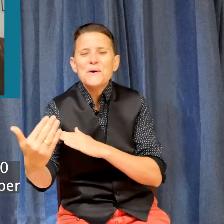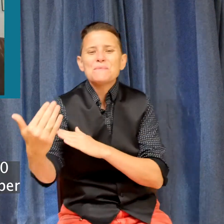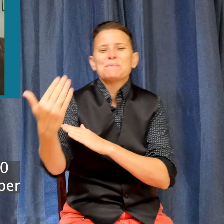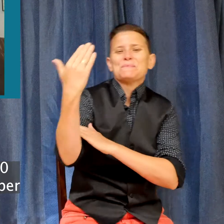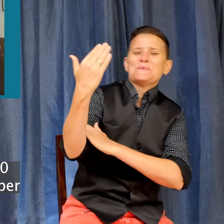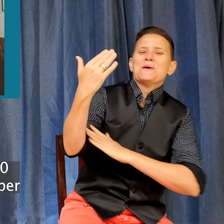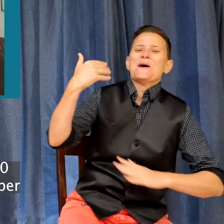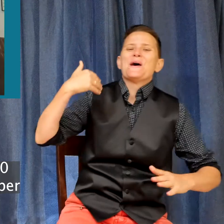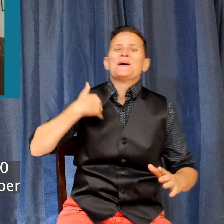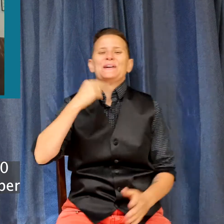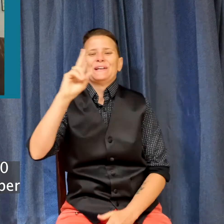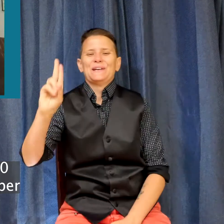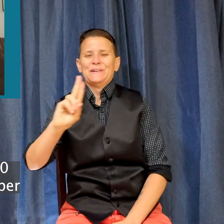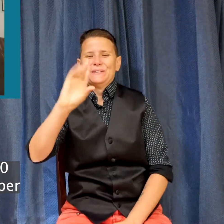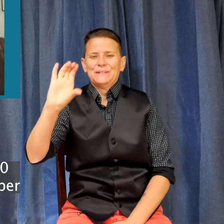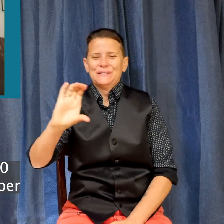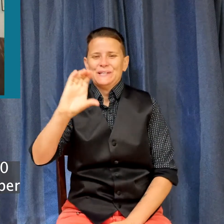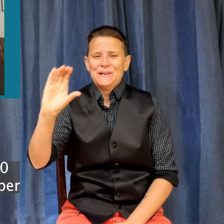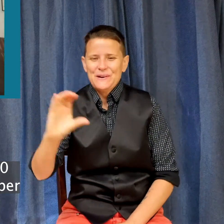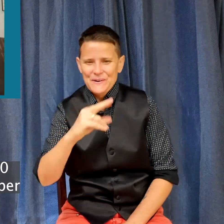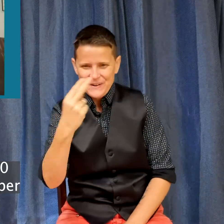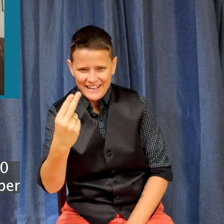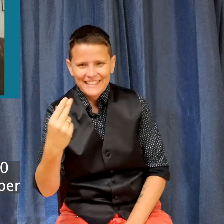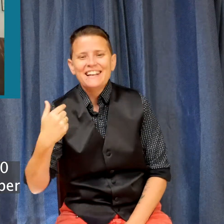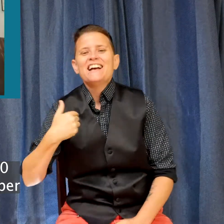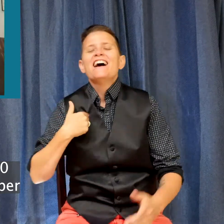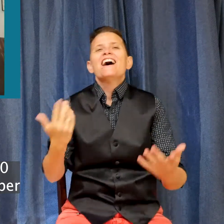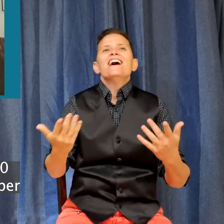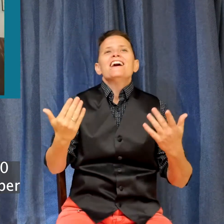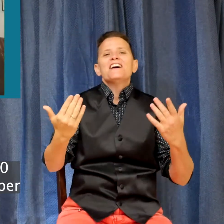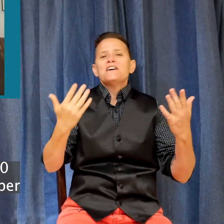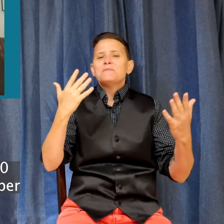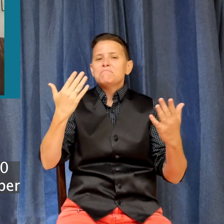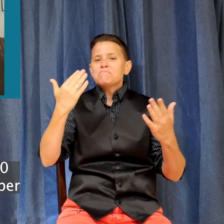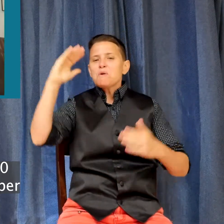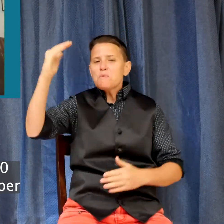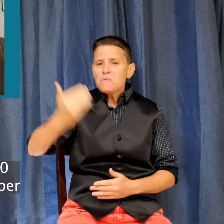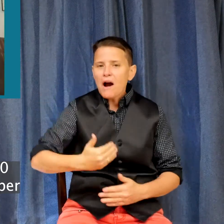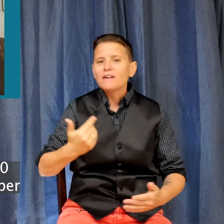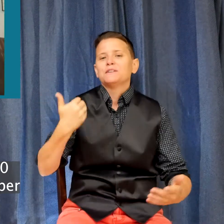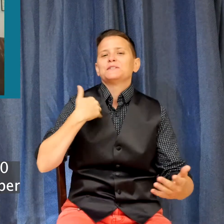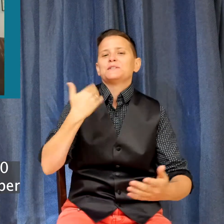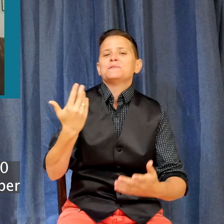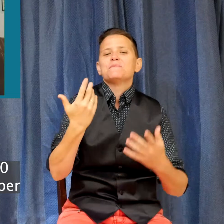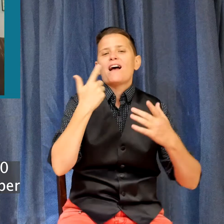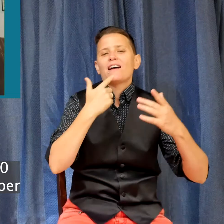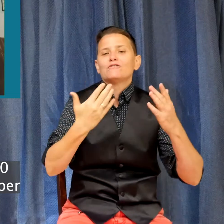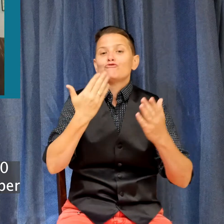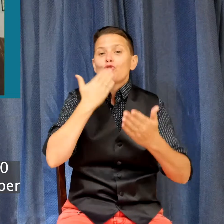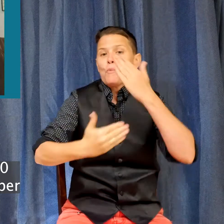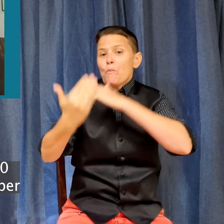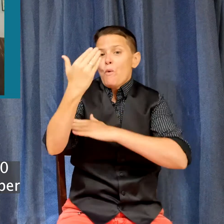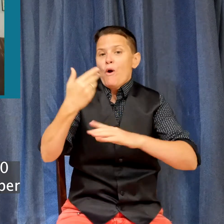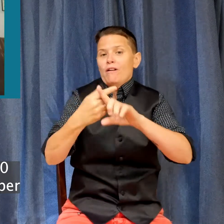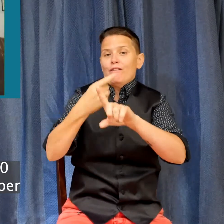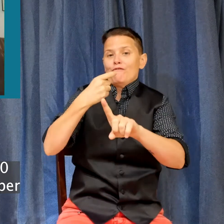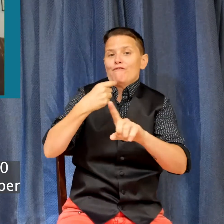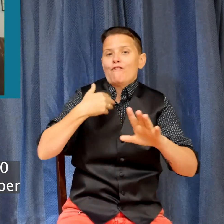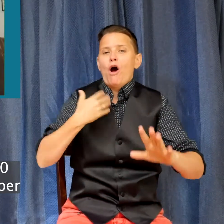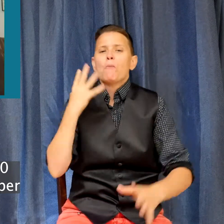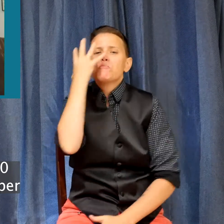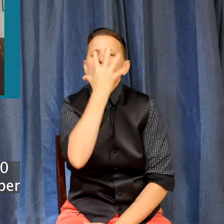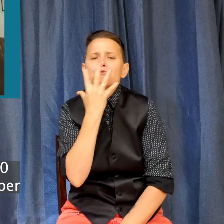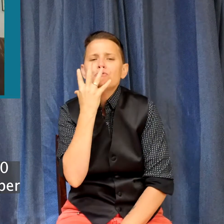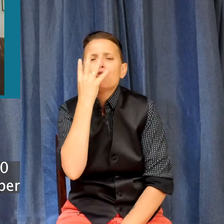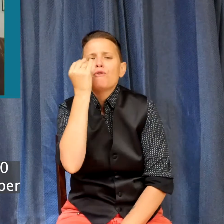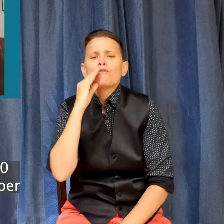I did take some time off. Went to Oakland and just basically recharged and connected with family